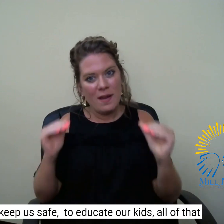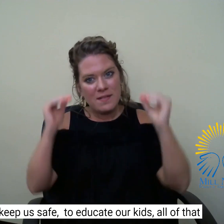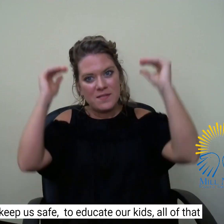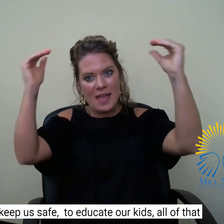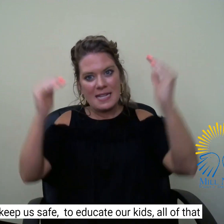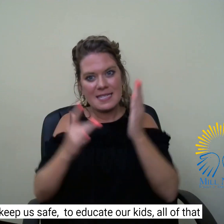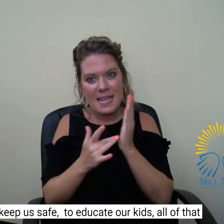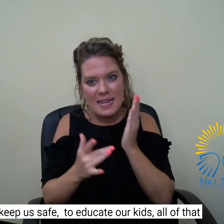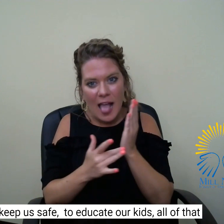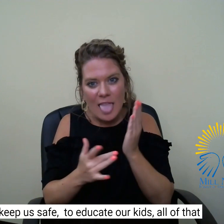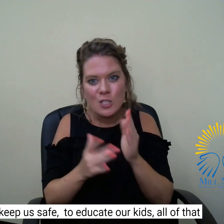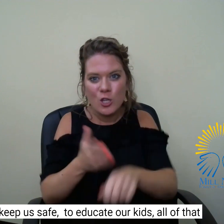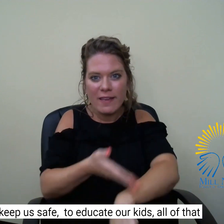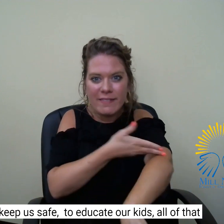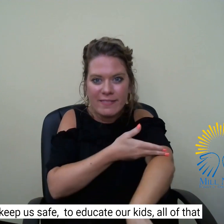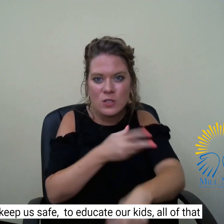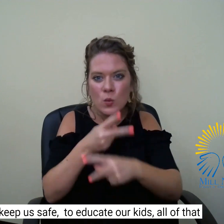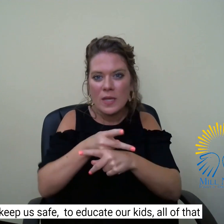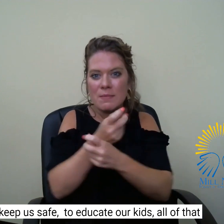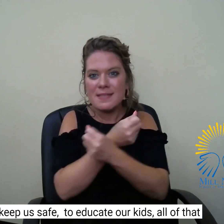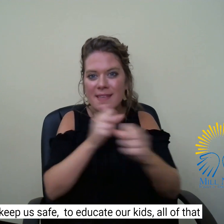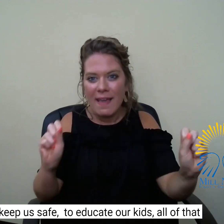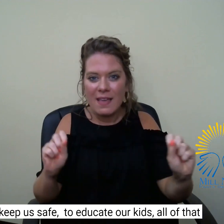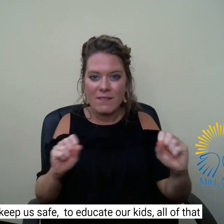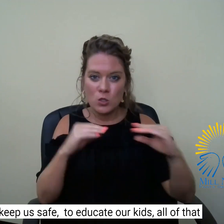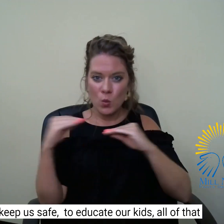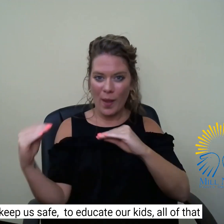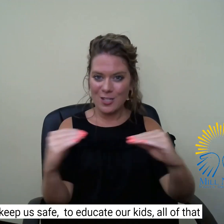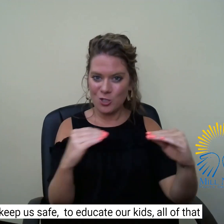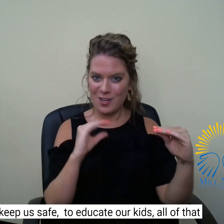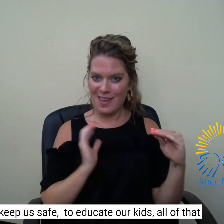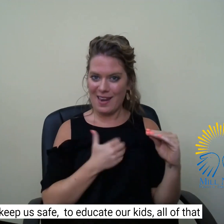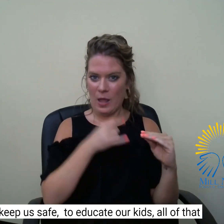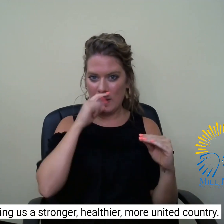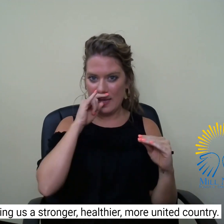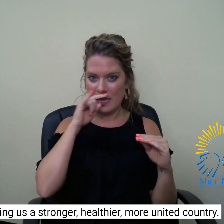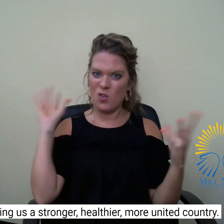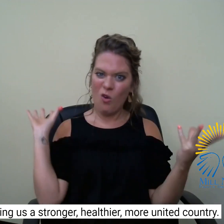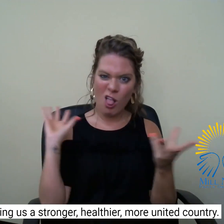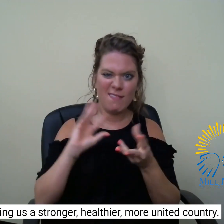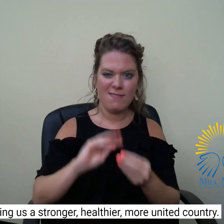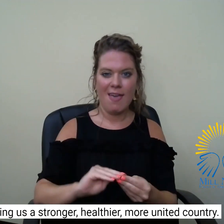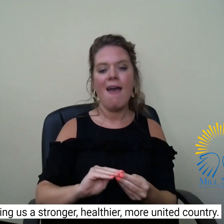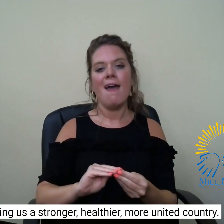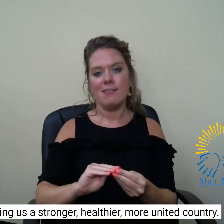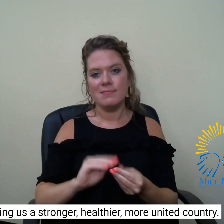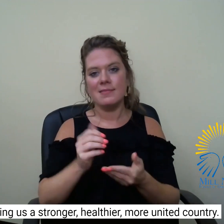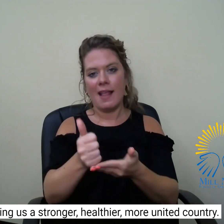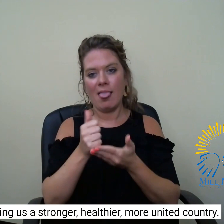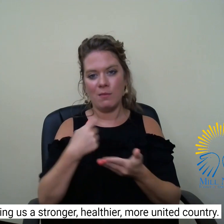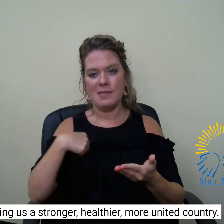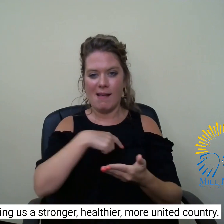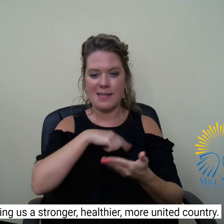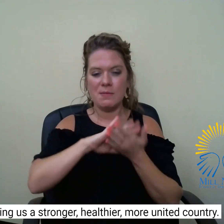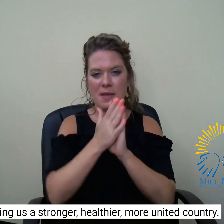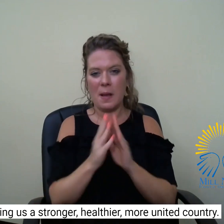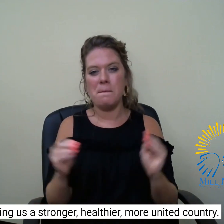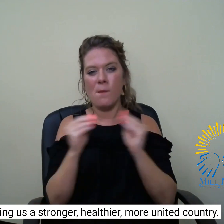technology, to keep us safe, to educate our kids, all of that contributes to making us a stronger, healthier, more united